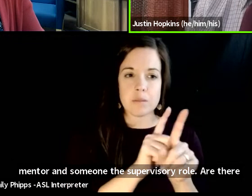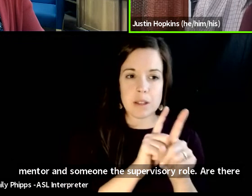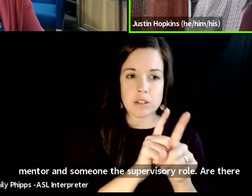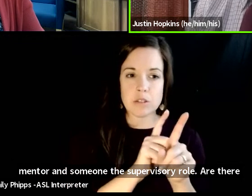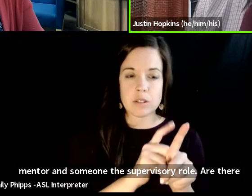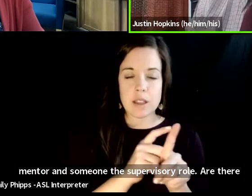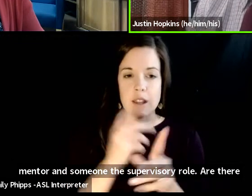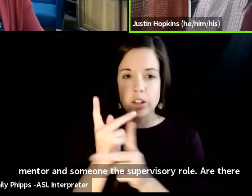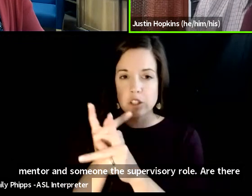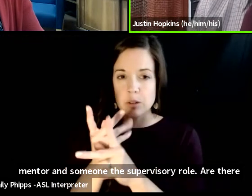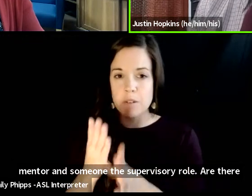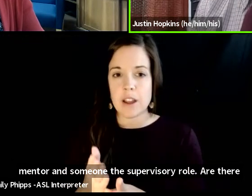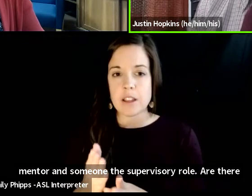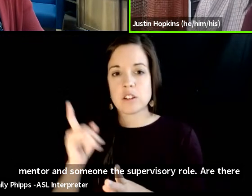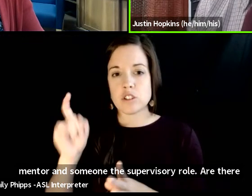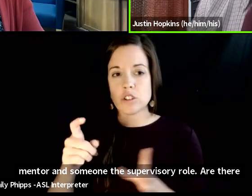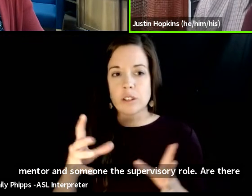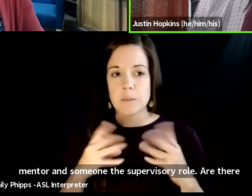supervisor should embrace?